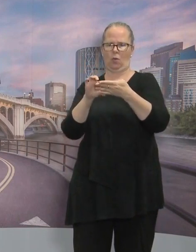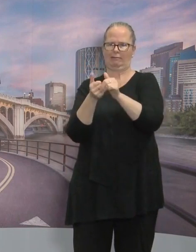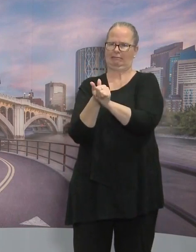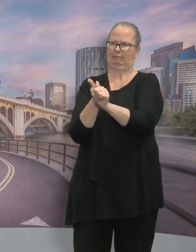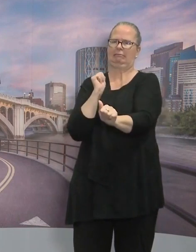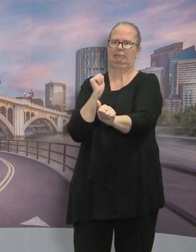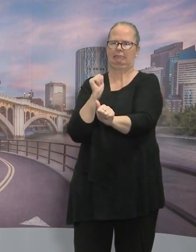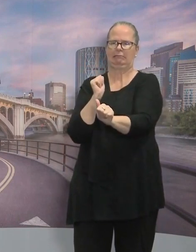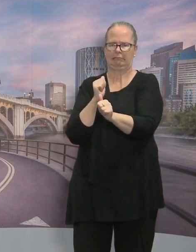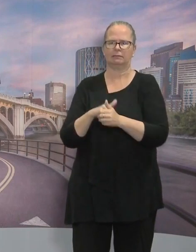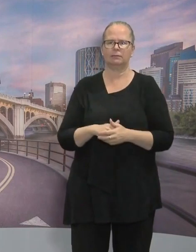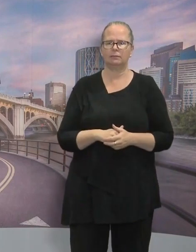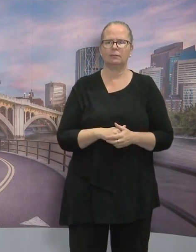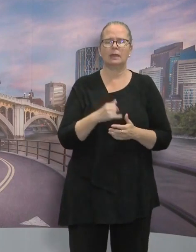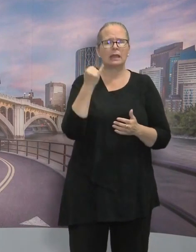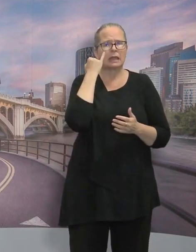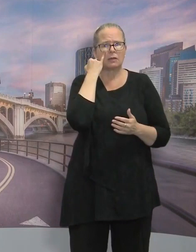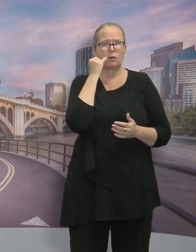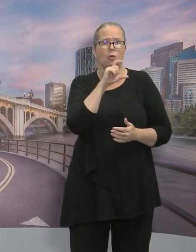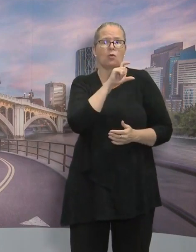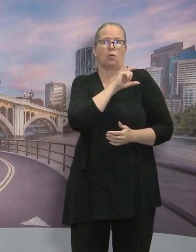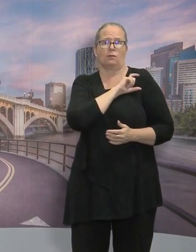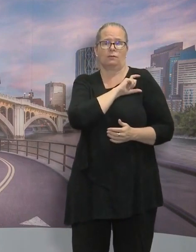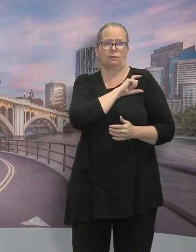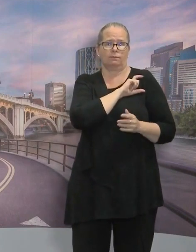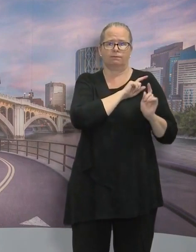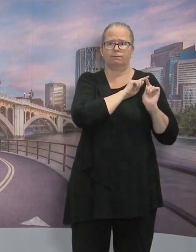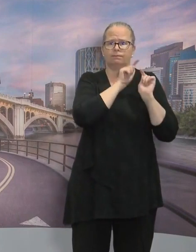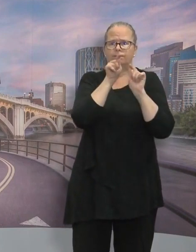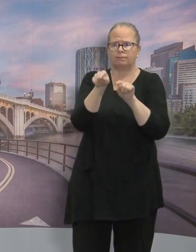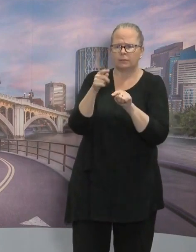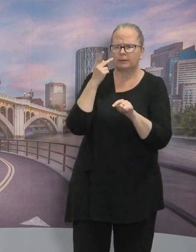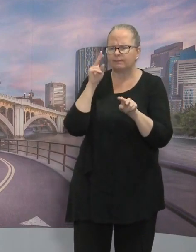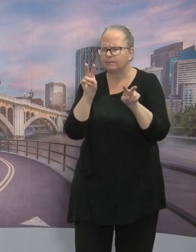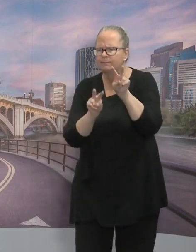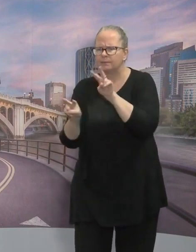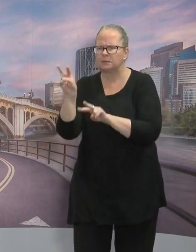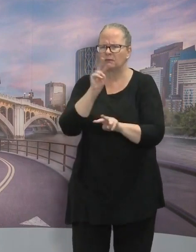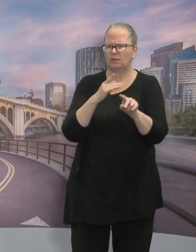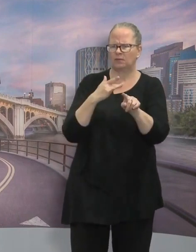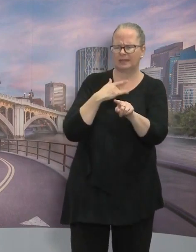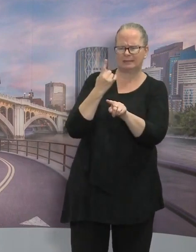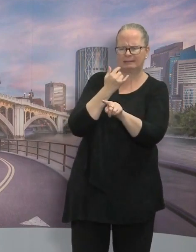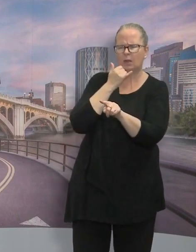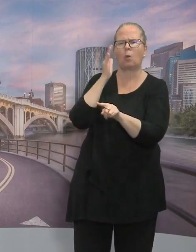we're interacting with the public. Over the weekend, our parks ambassadors spoke with over